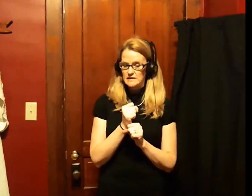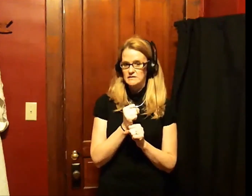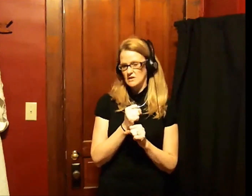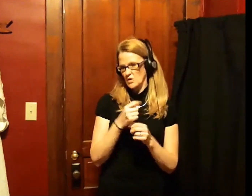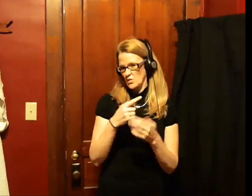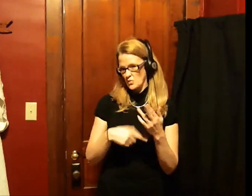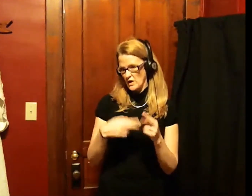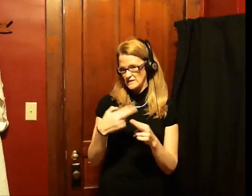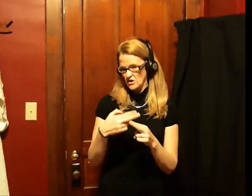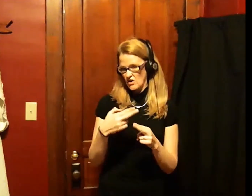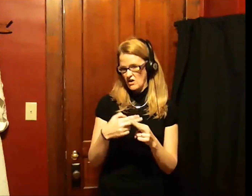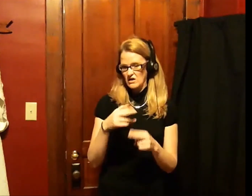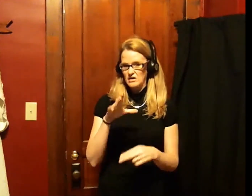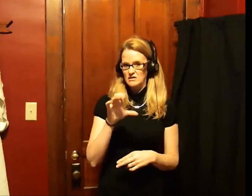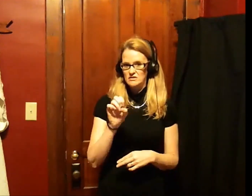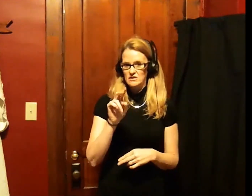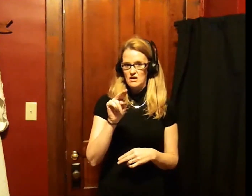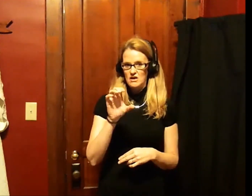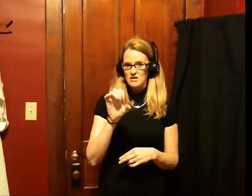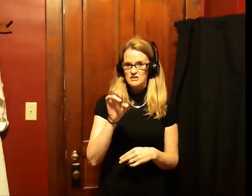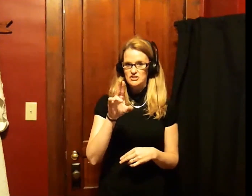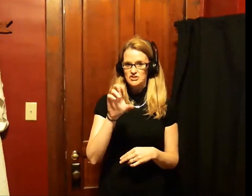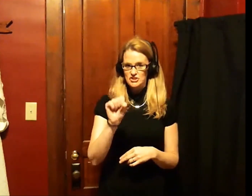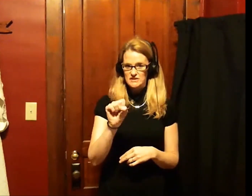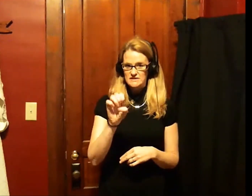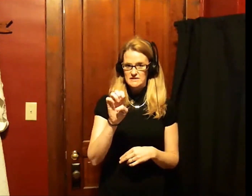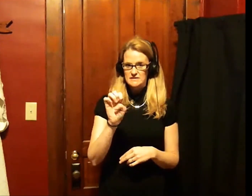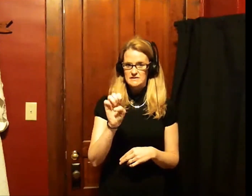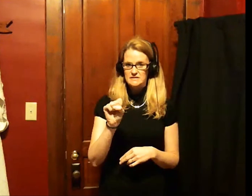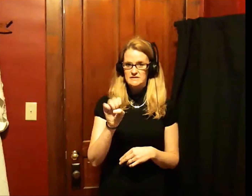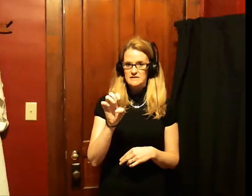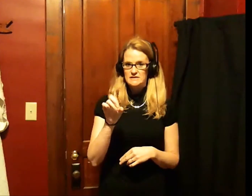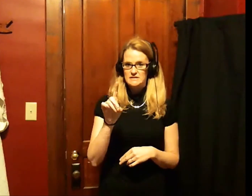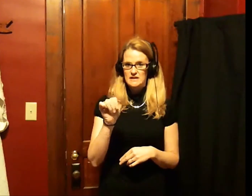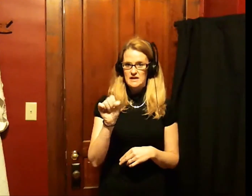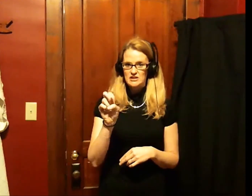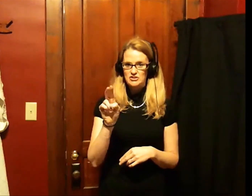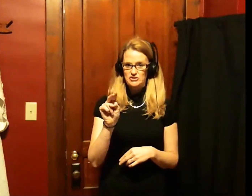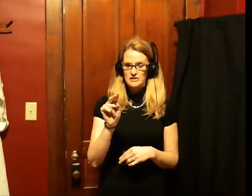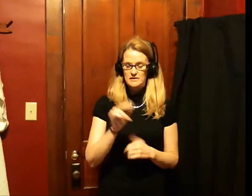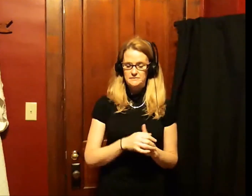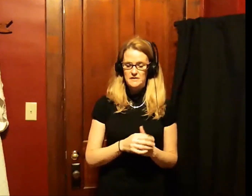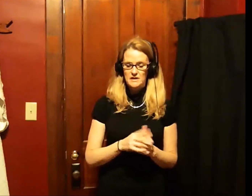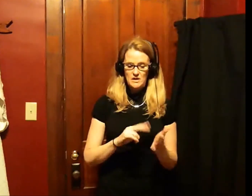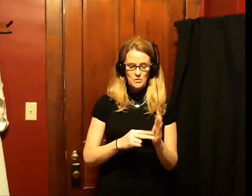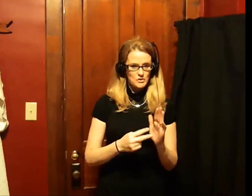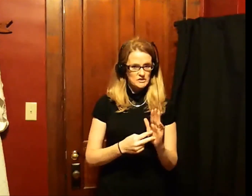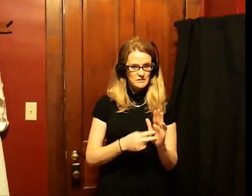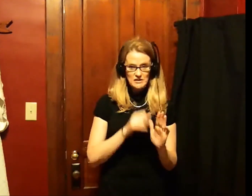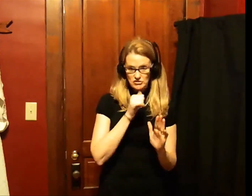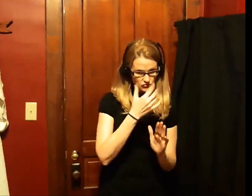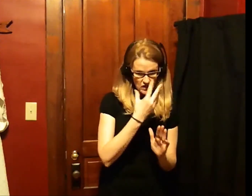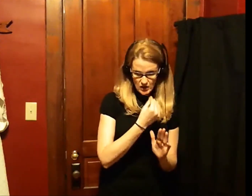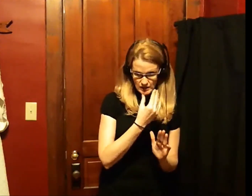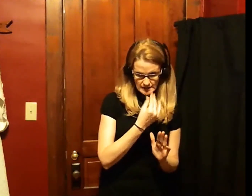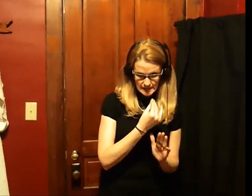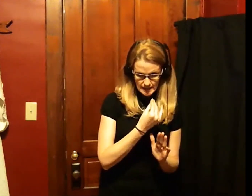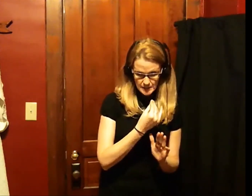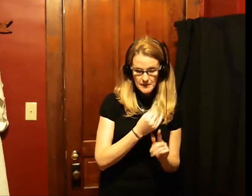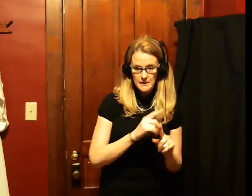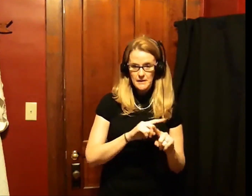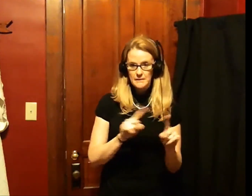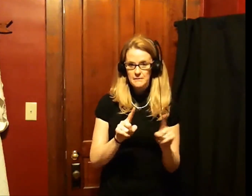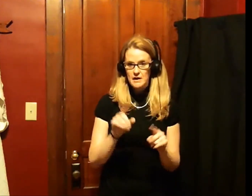because you're going to receive what's called conscious sedation during this exam. Conscious sedation is not putting you to sleep.